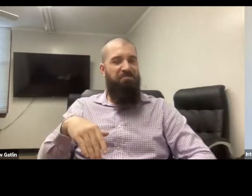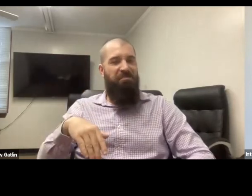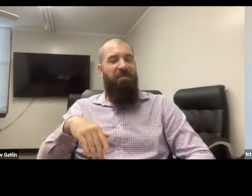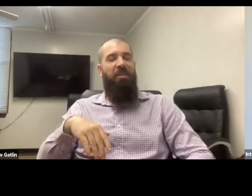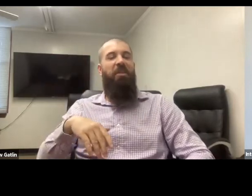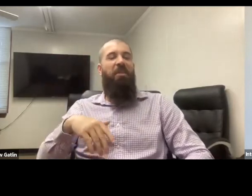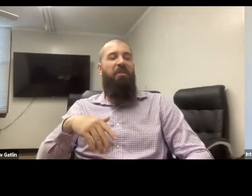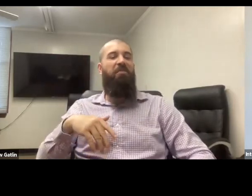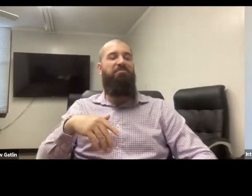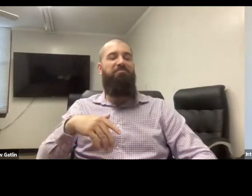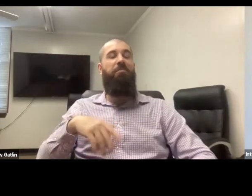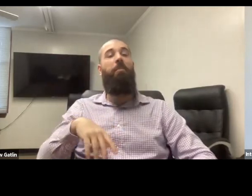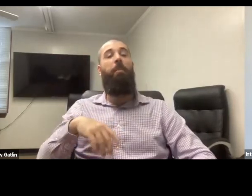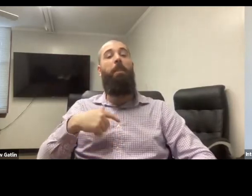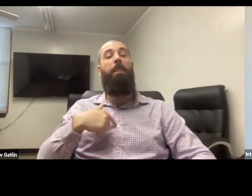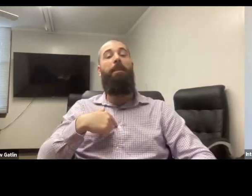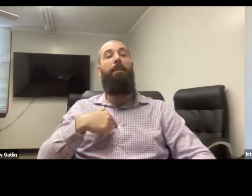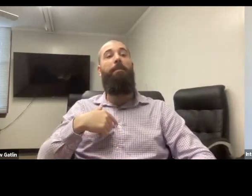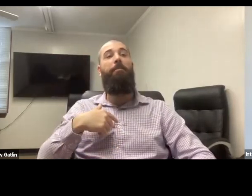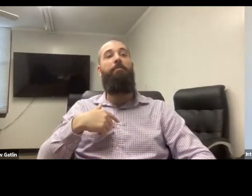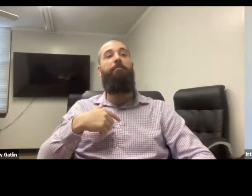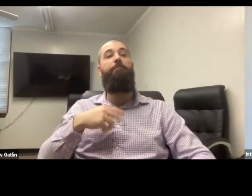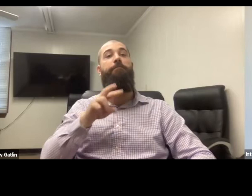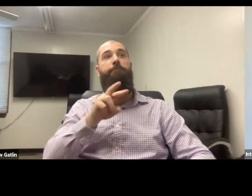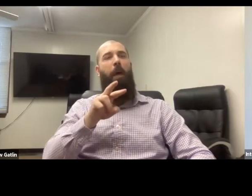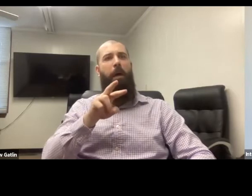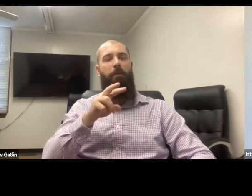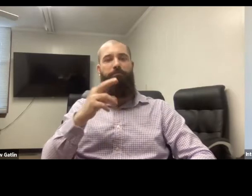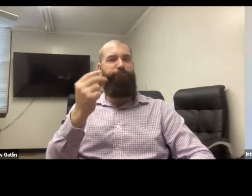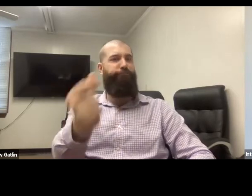I just decided I didn't need an interpreter.